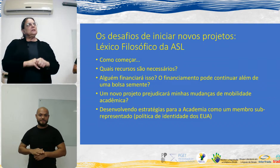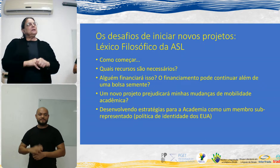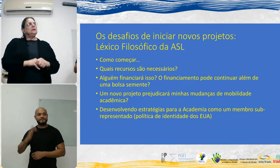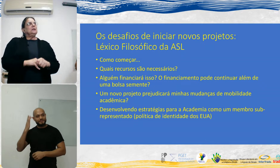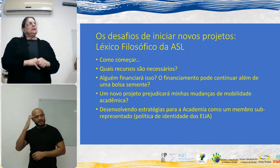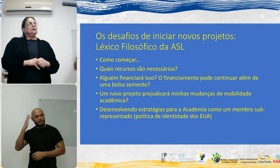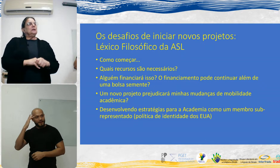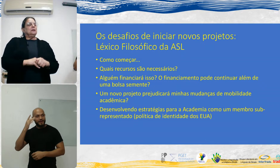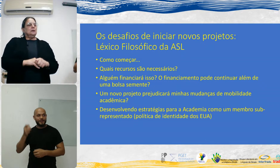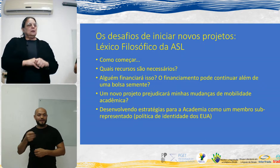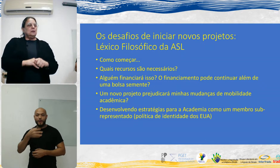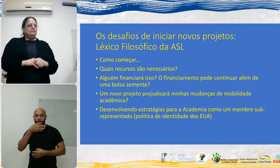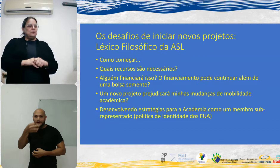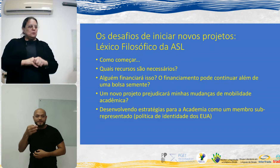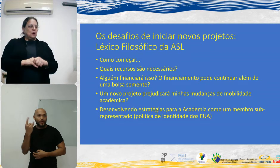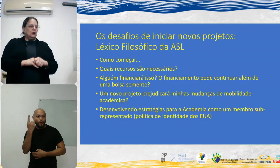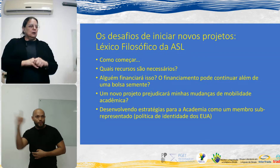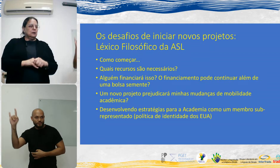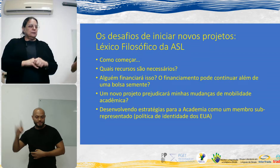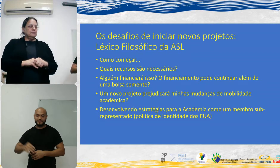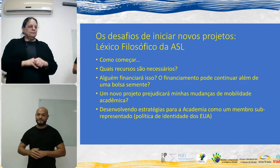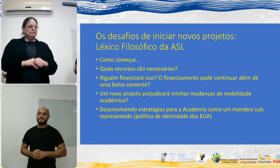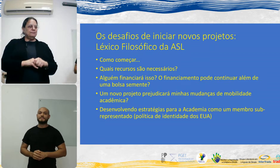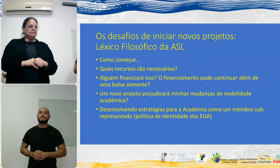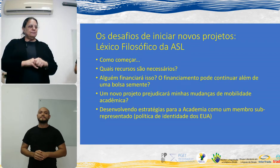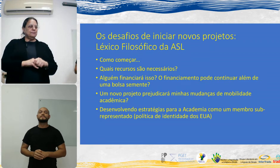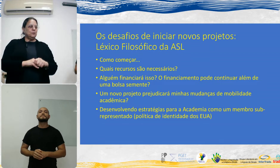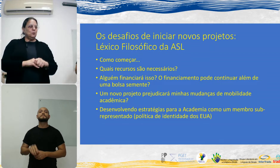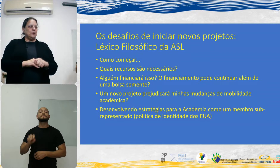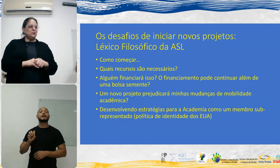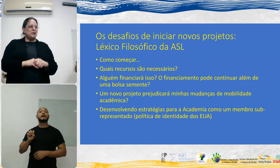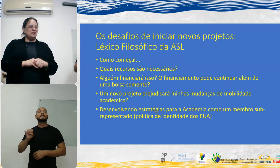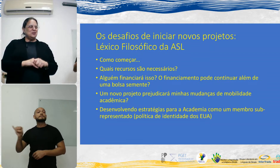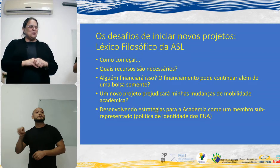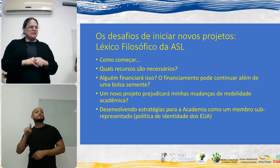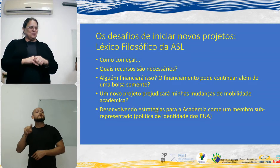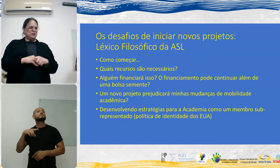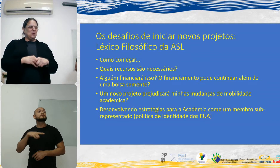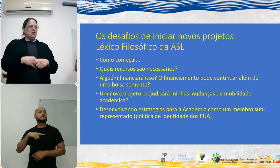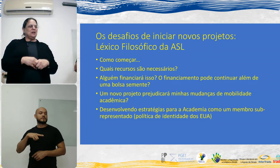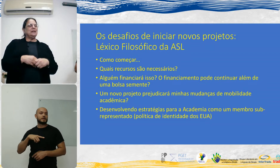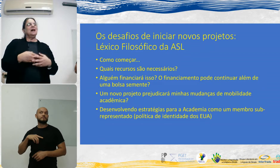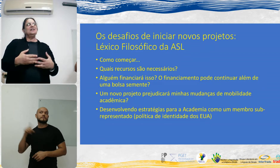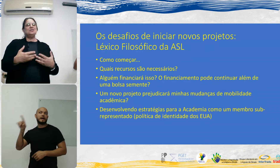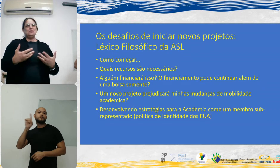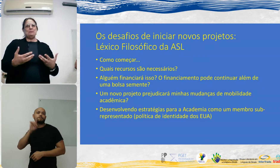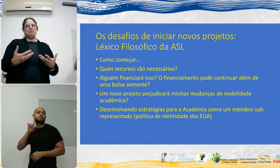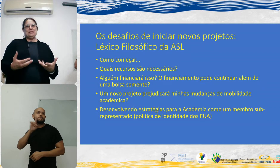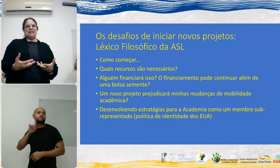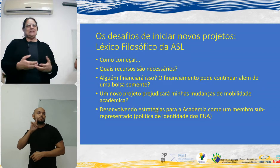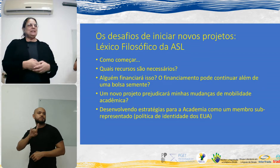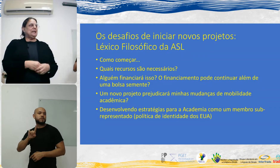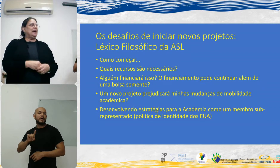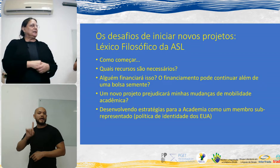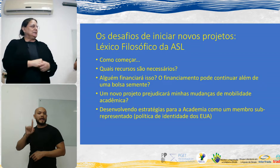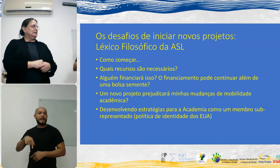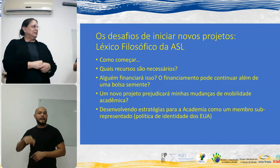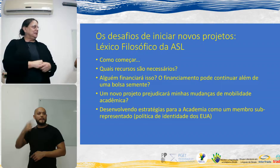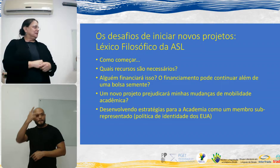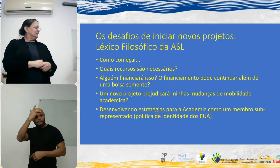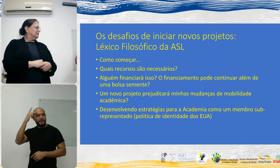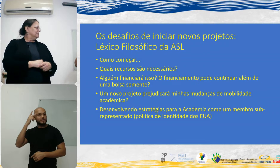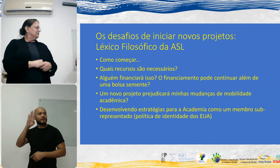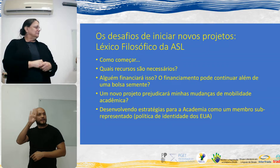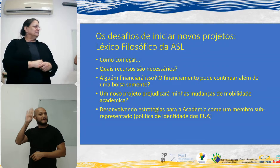point. If you are what we in the US would call an underrepresented